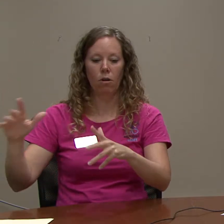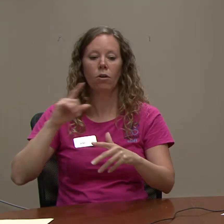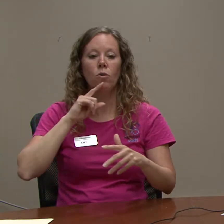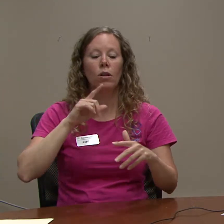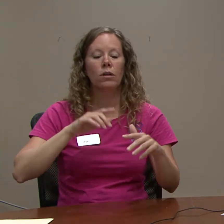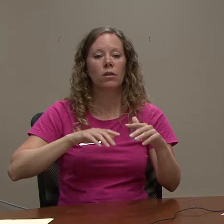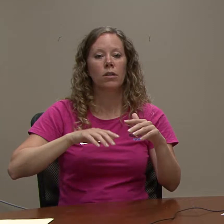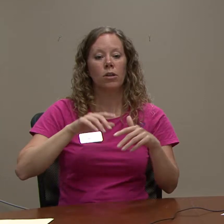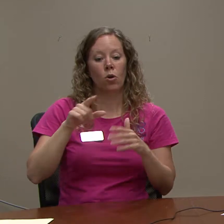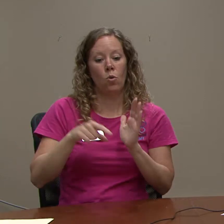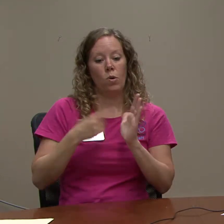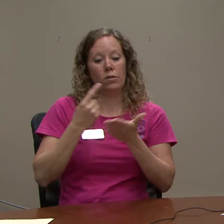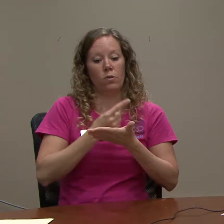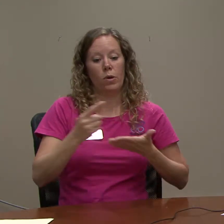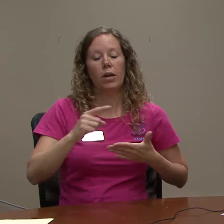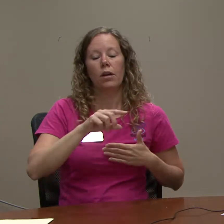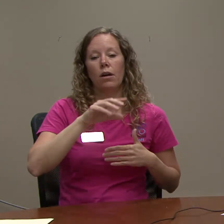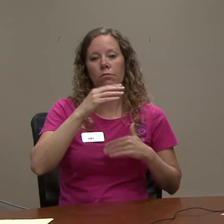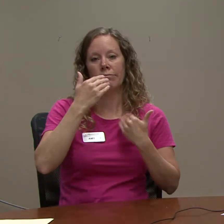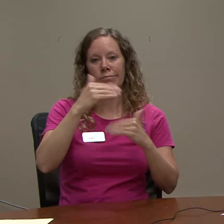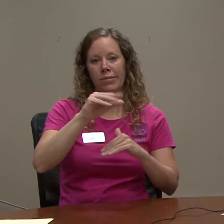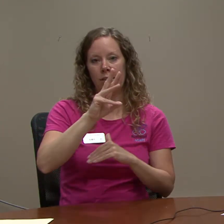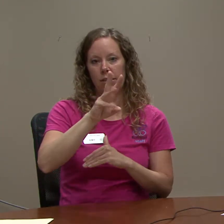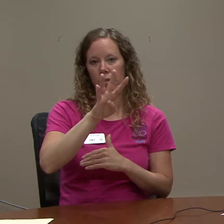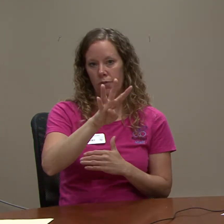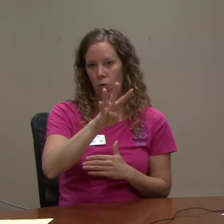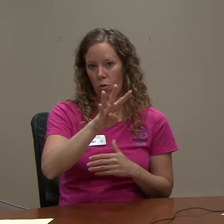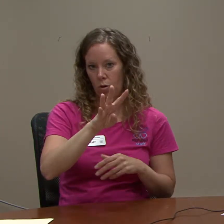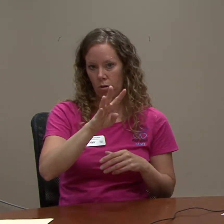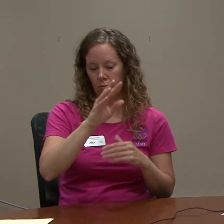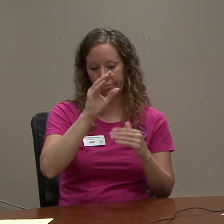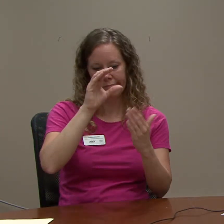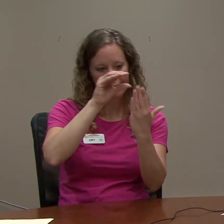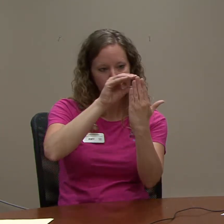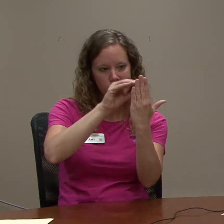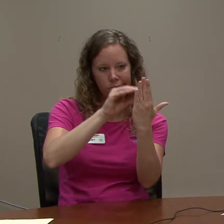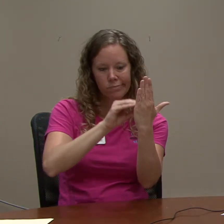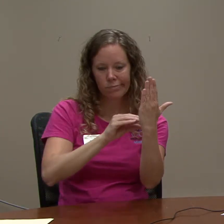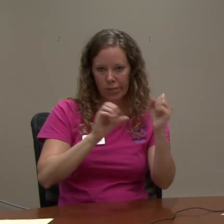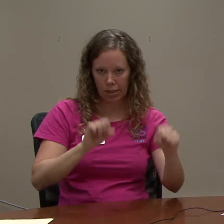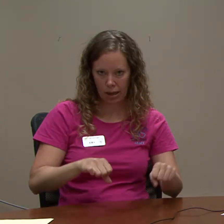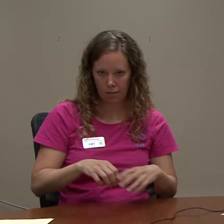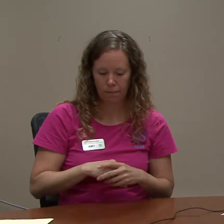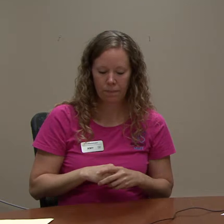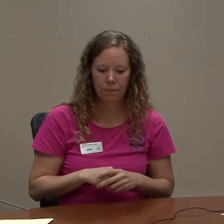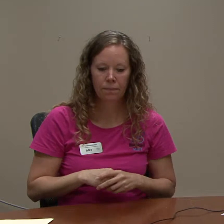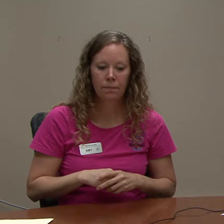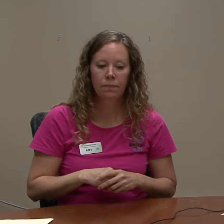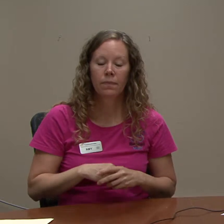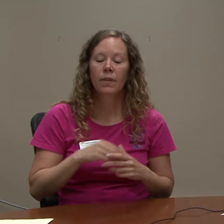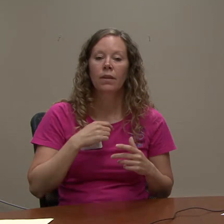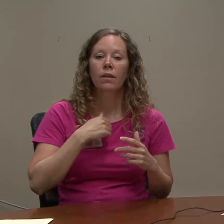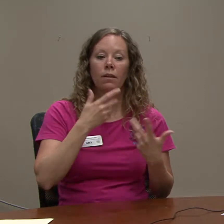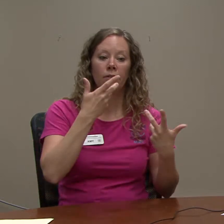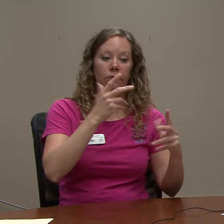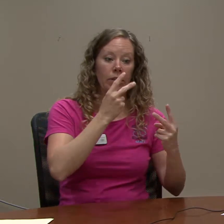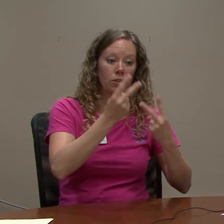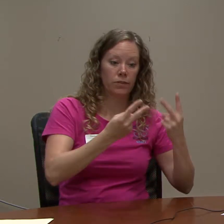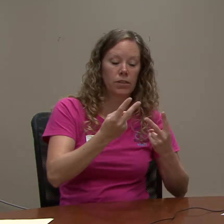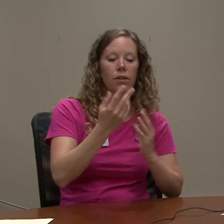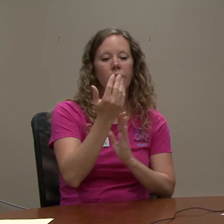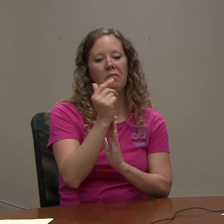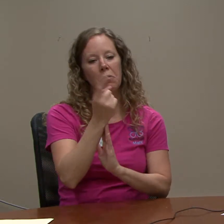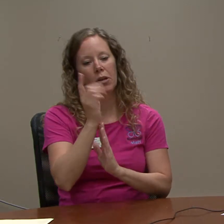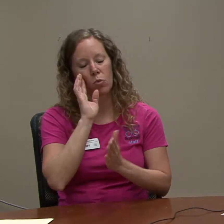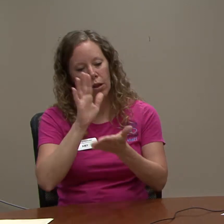64 outdoor visits per week. There will be a 15-minute between visits to allow us for portering the